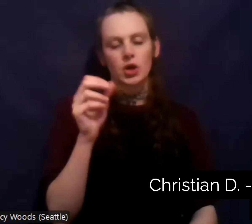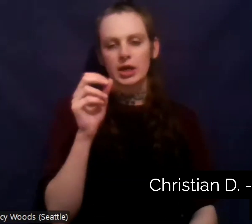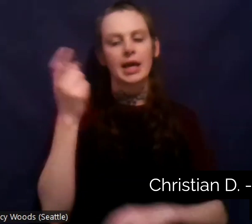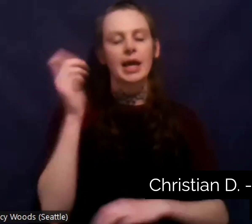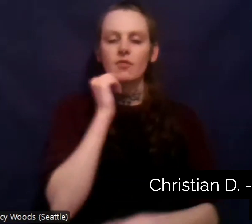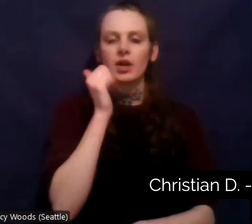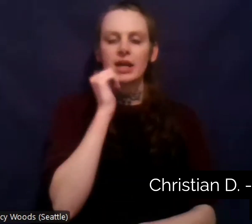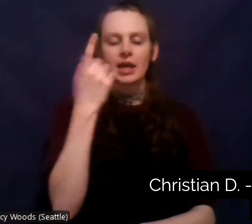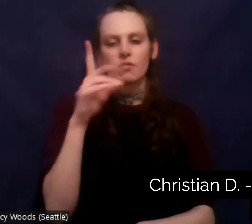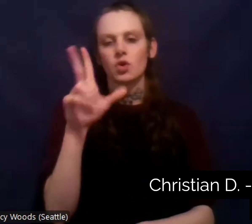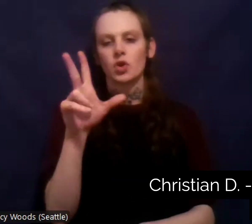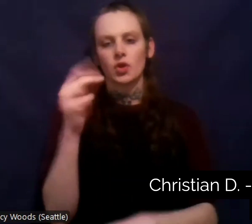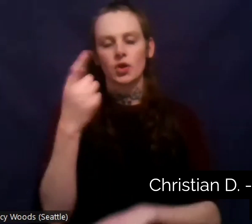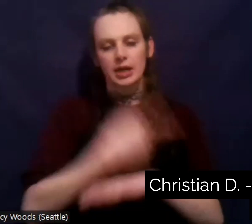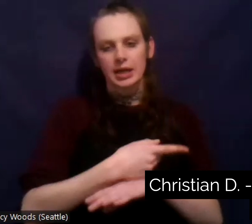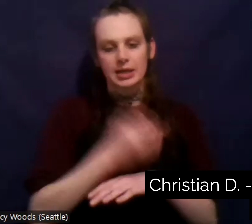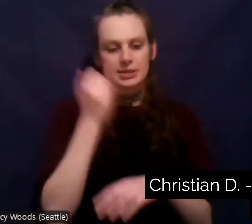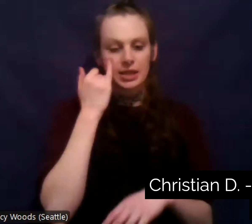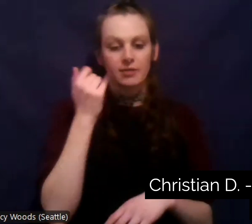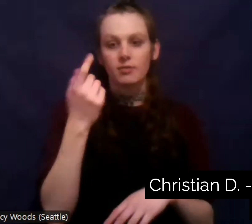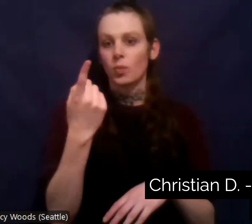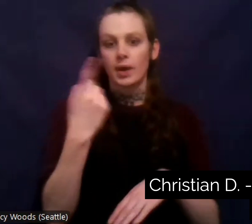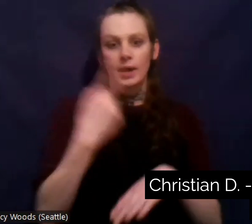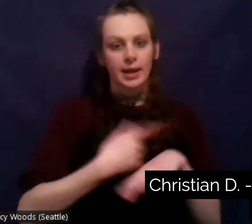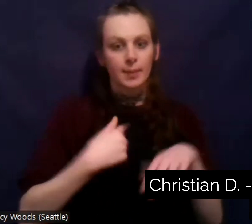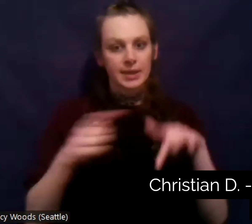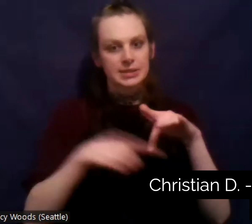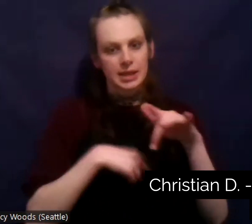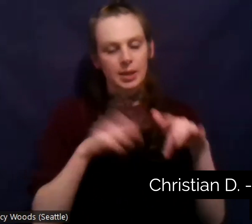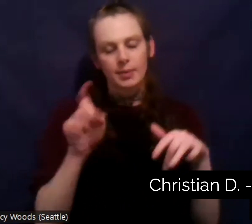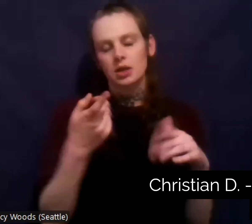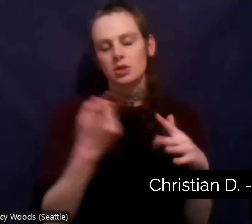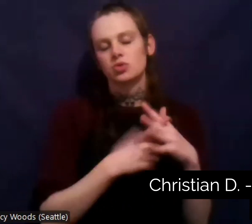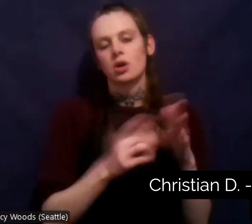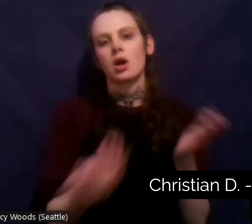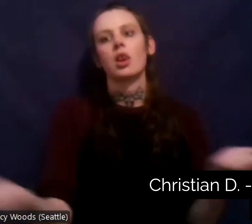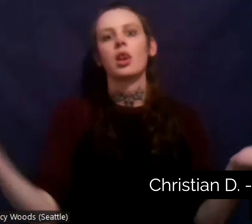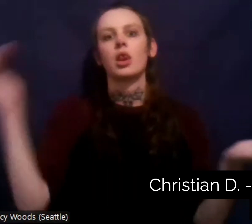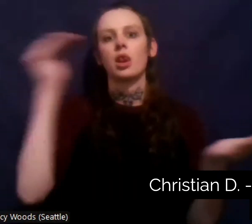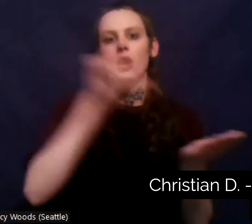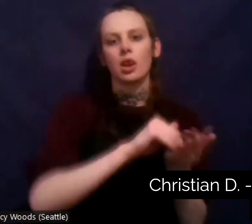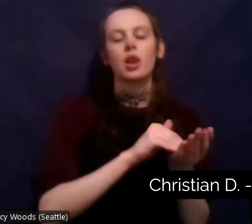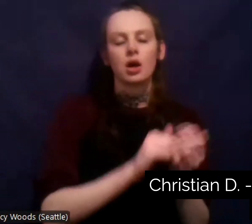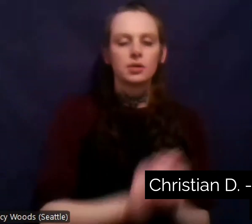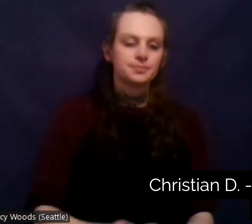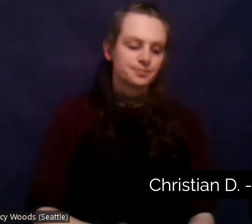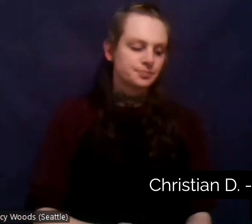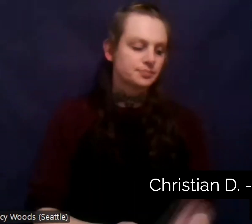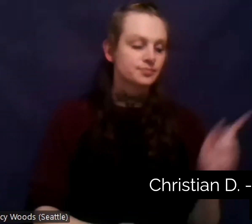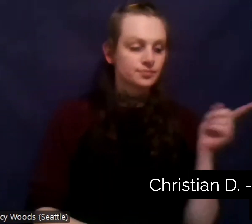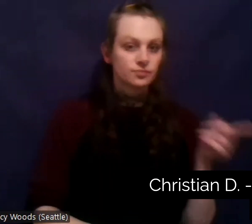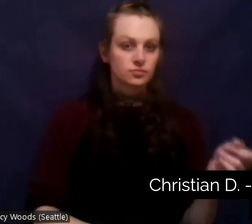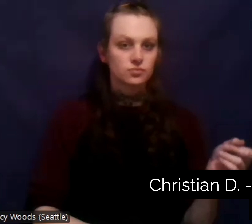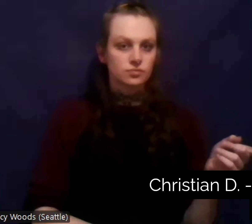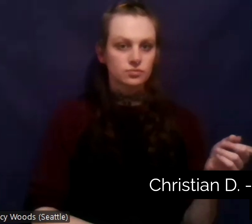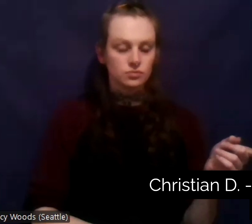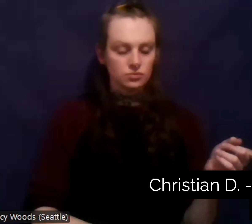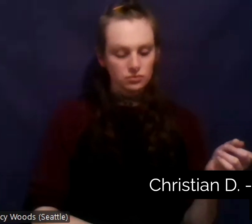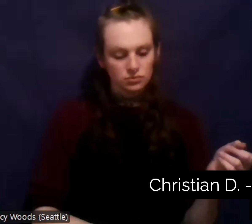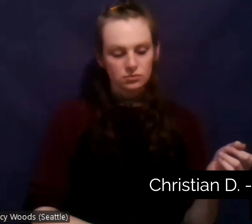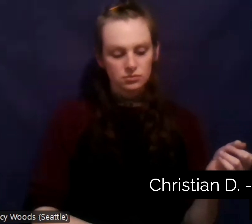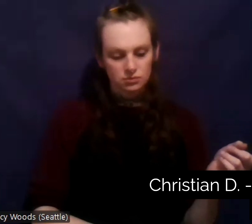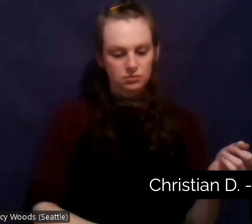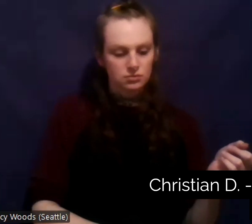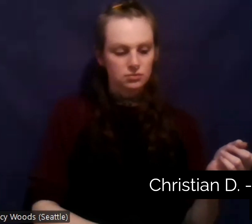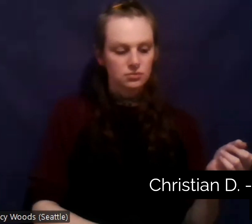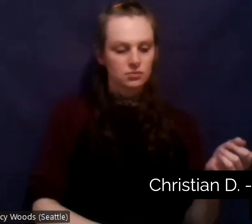to restart. But from my sponsor's experience, she told me that um,